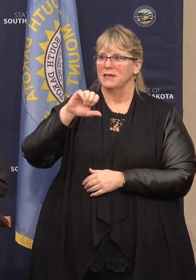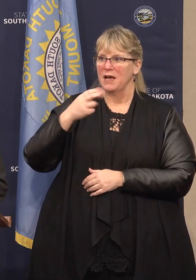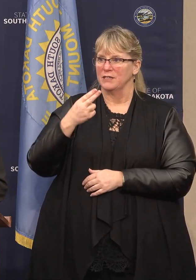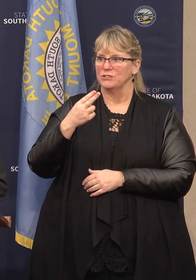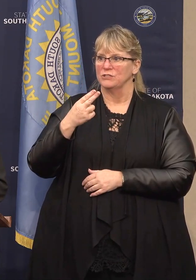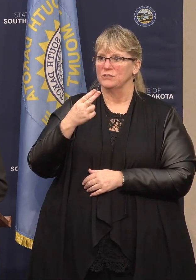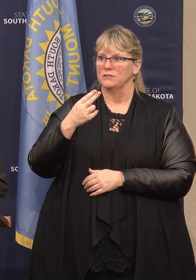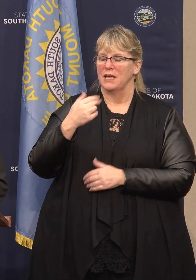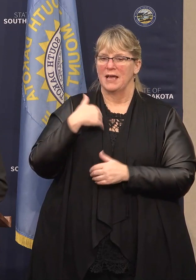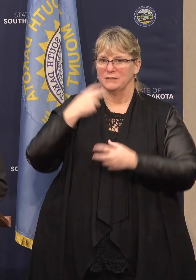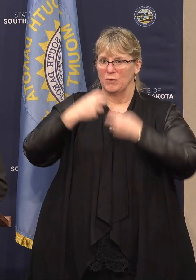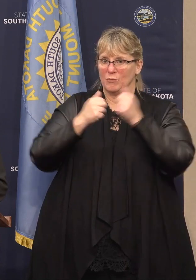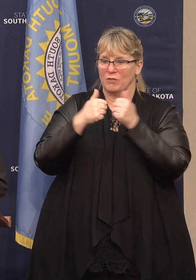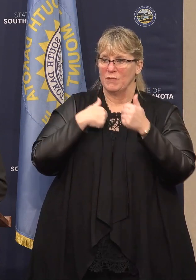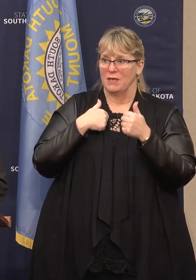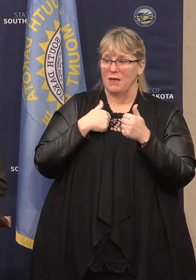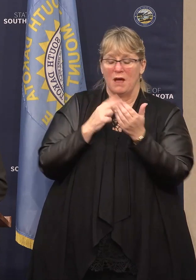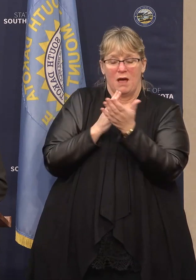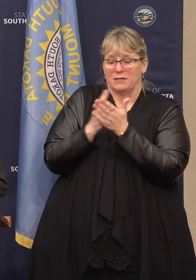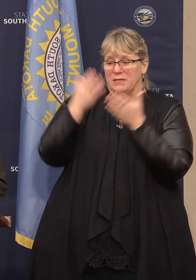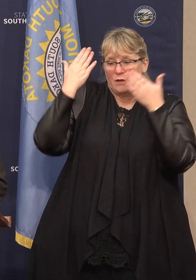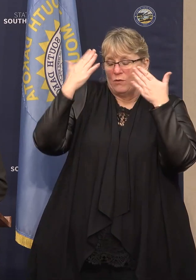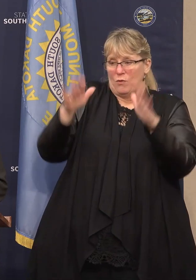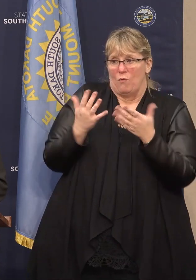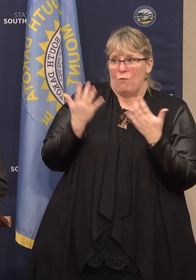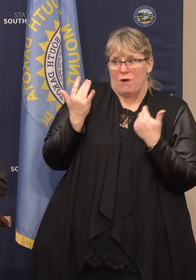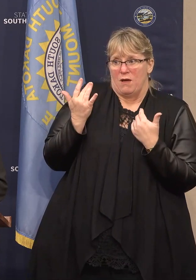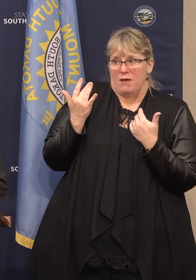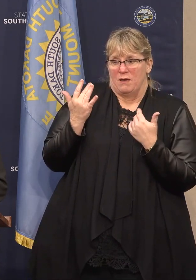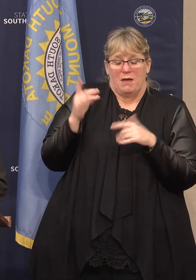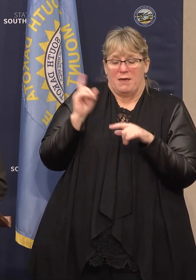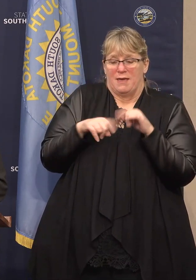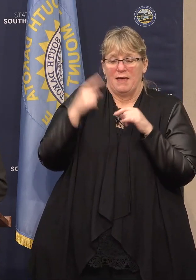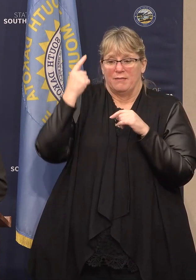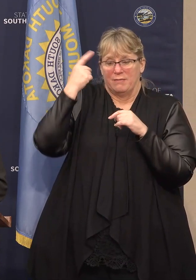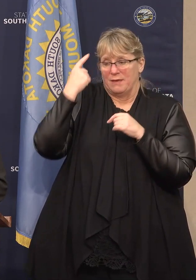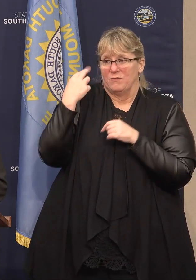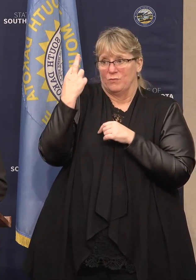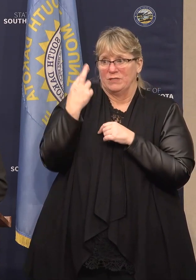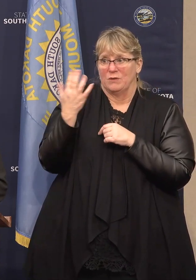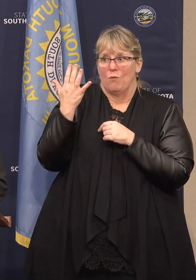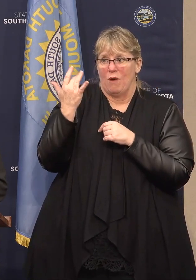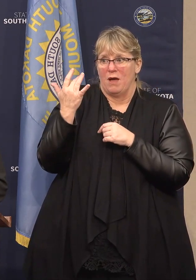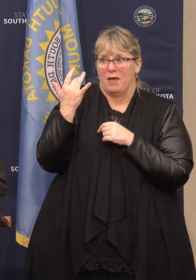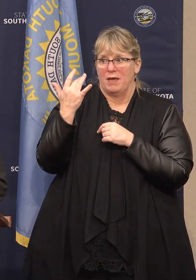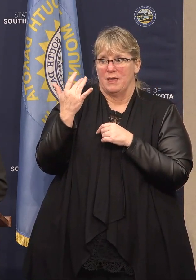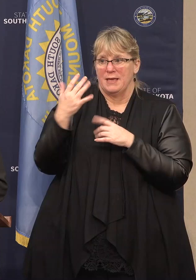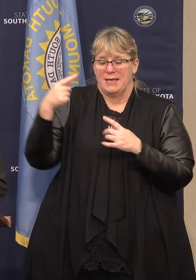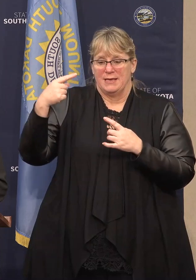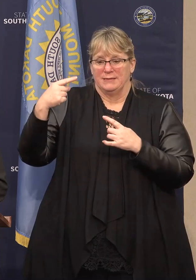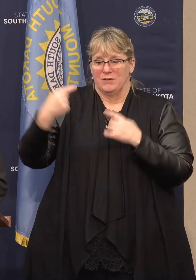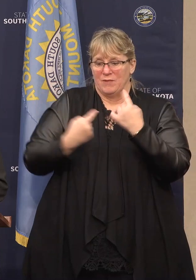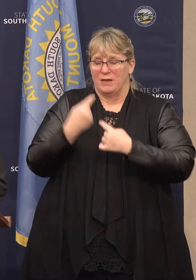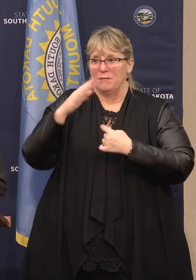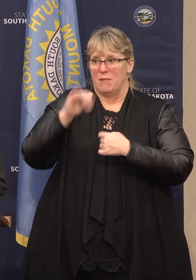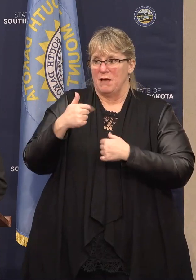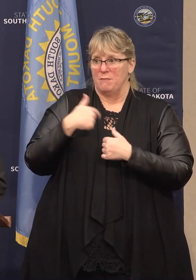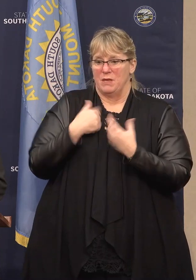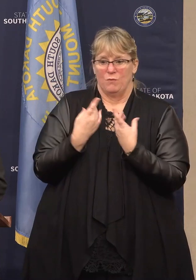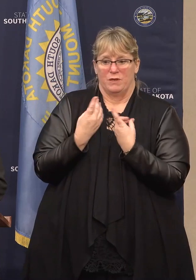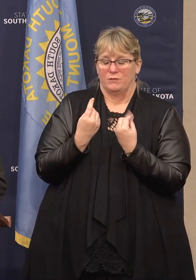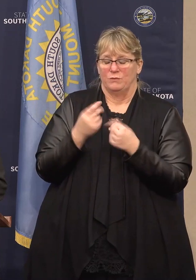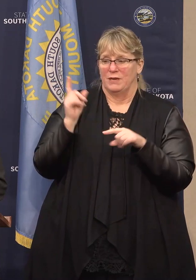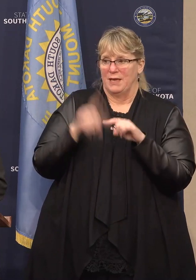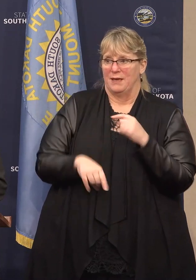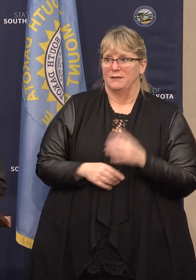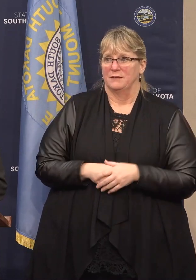honestly don't know what it is. I cannot think of a reason why he is so offended by me and what I do.